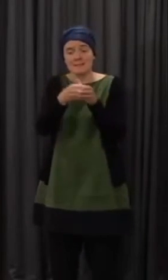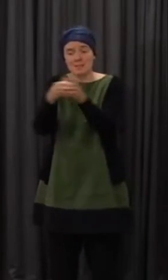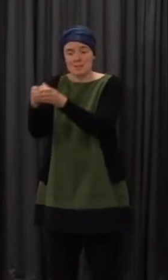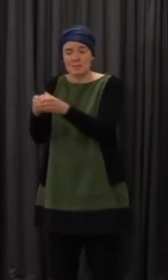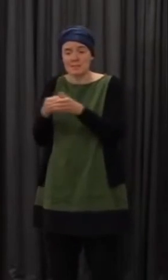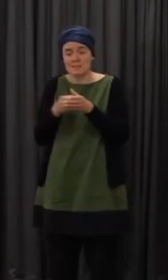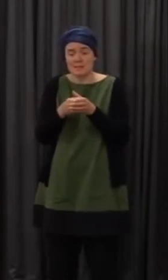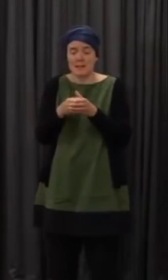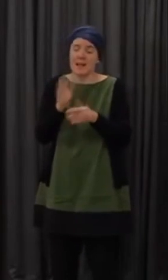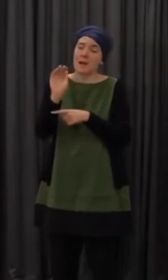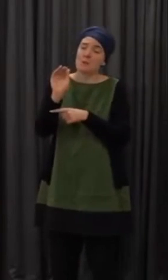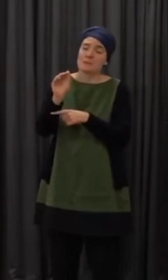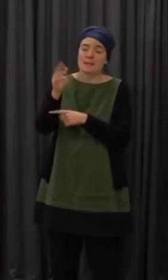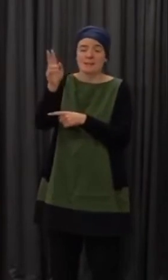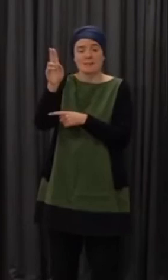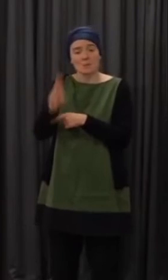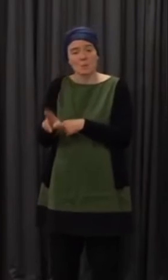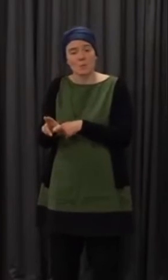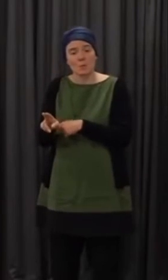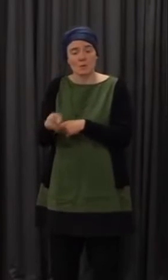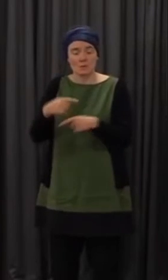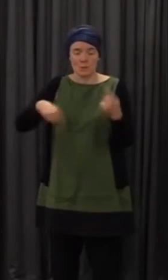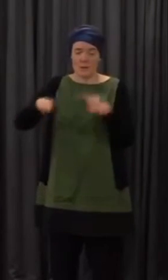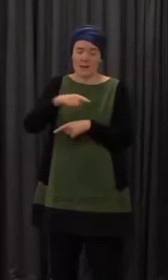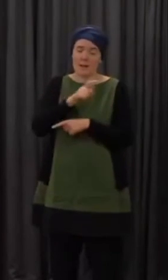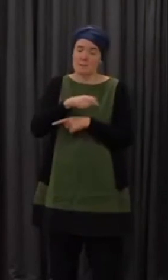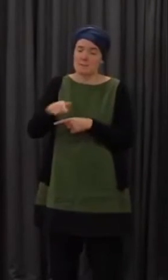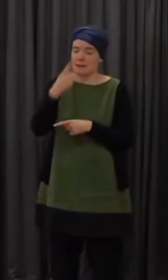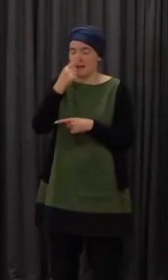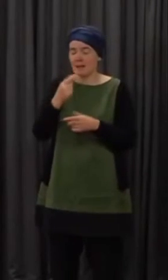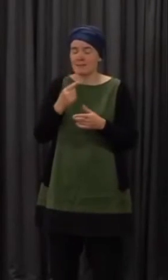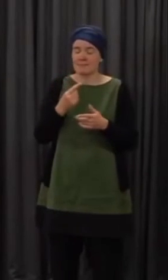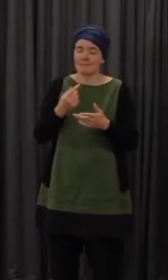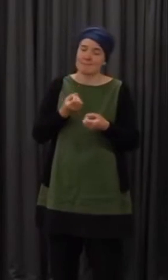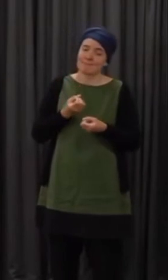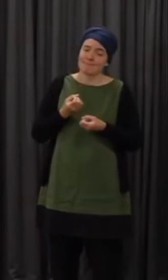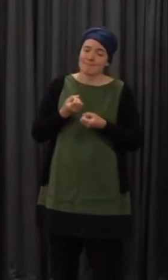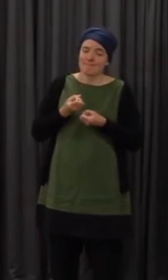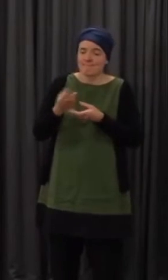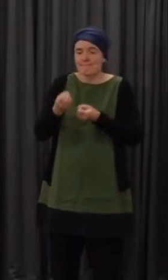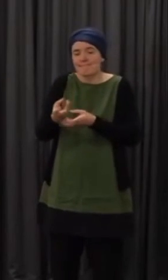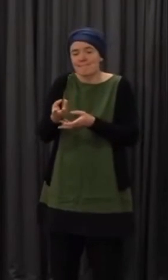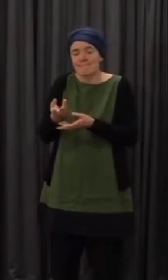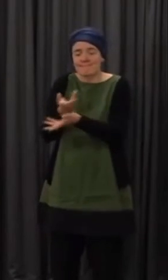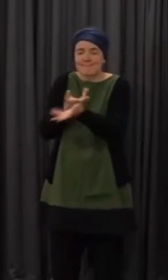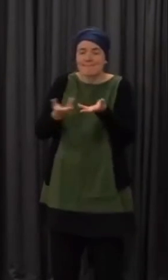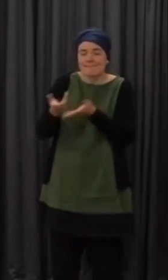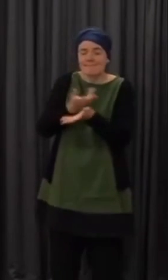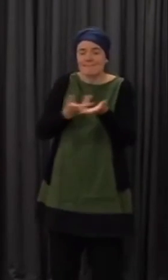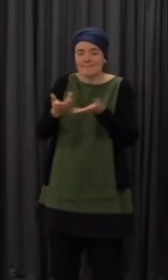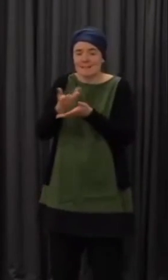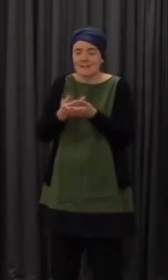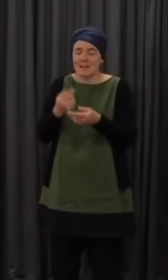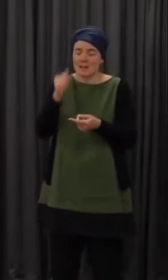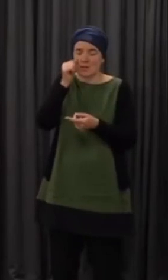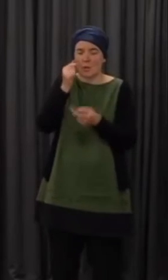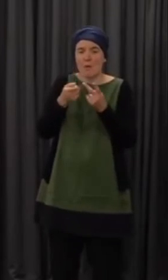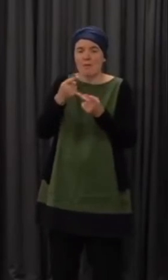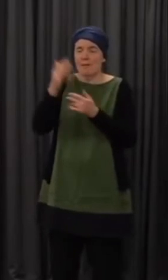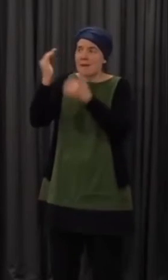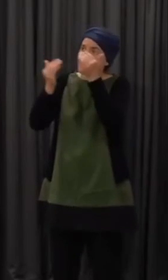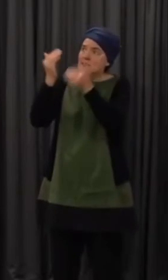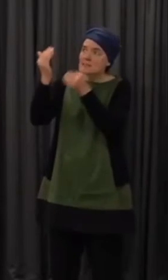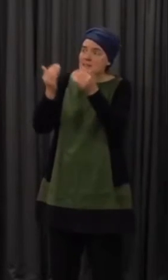share experiences, get support from one another, know that there are other adults in their lives that they can talk to and